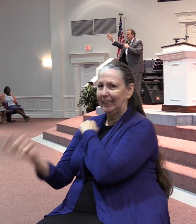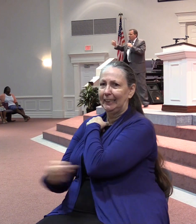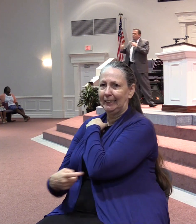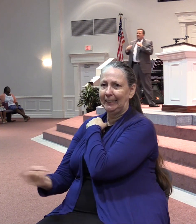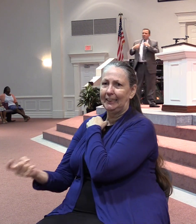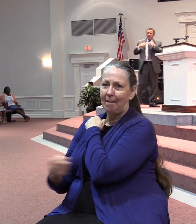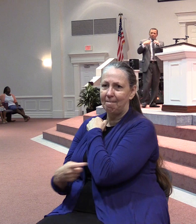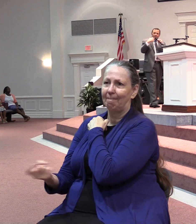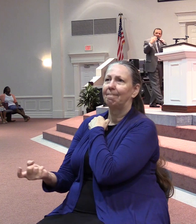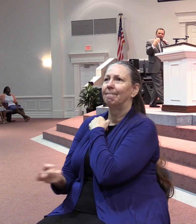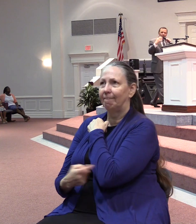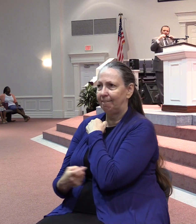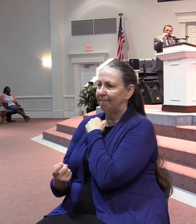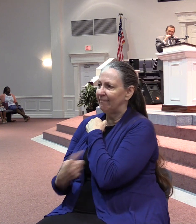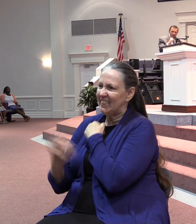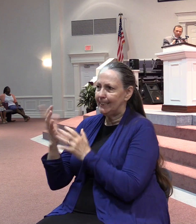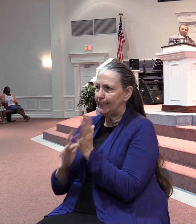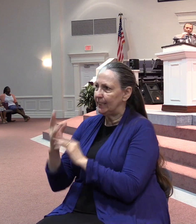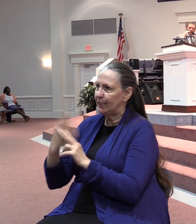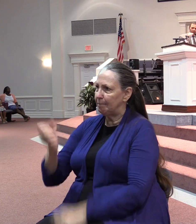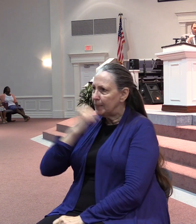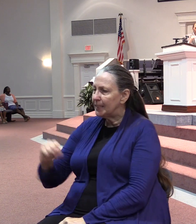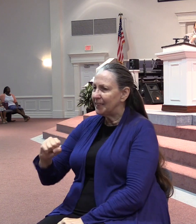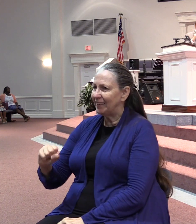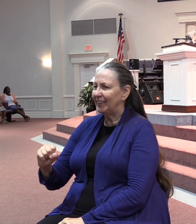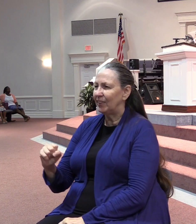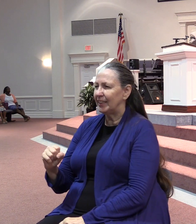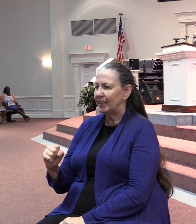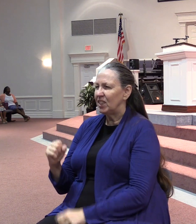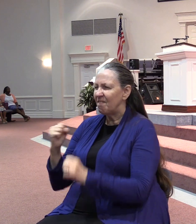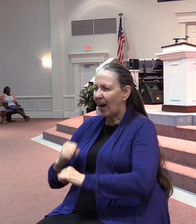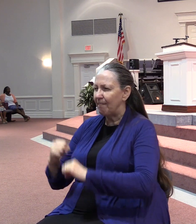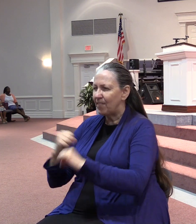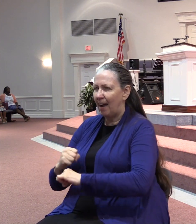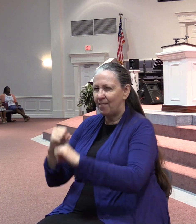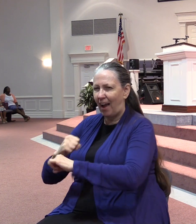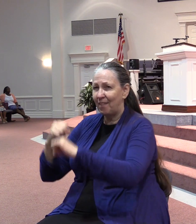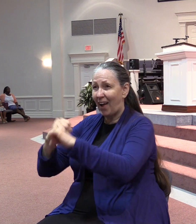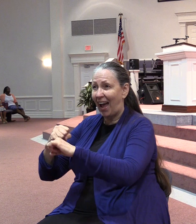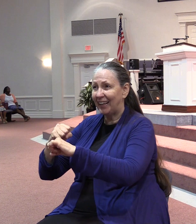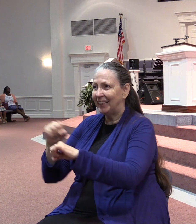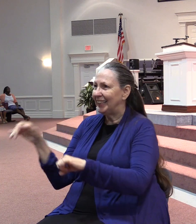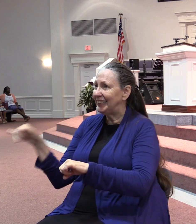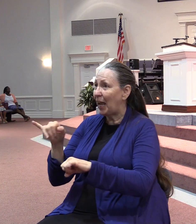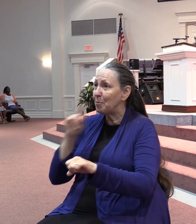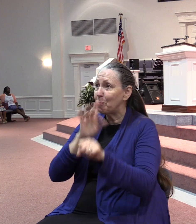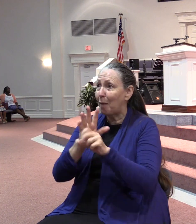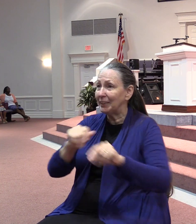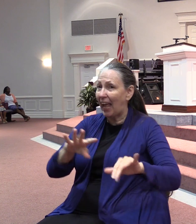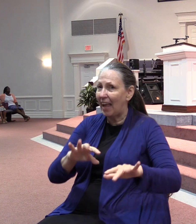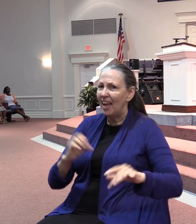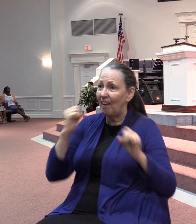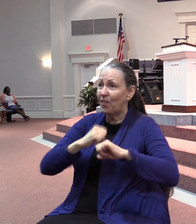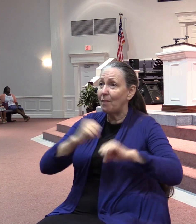So we want to take it little by little. That's how you're going to possess the promised land, and that's how people backslide.